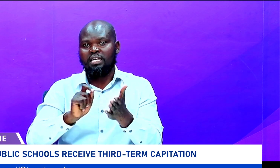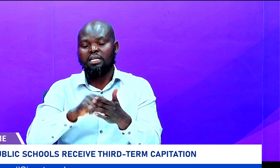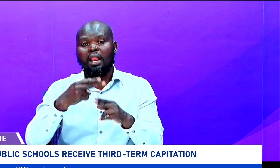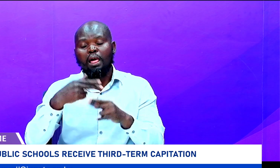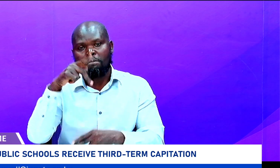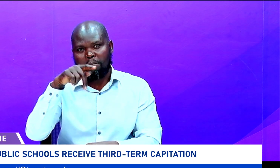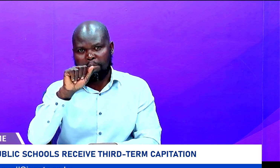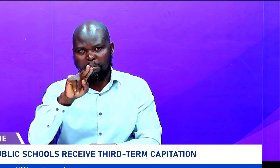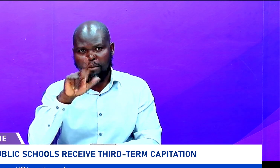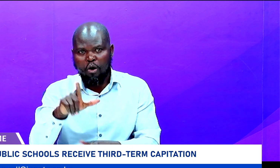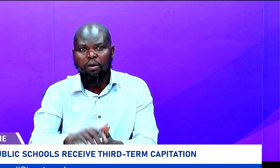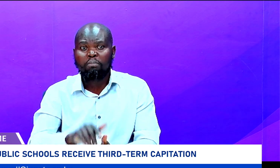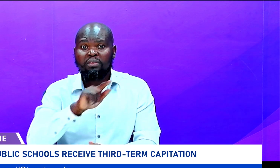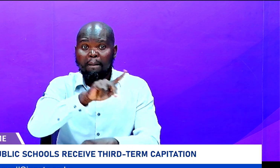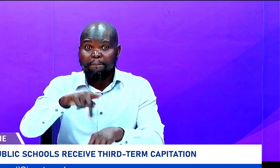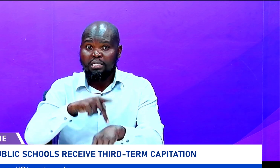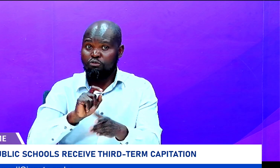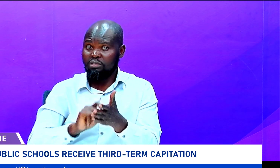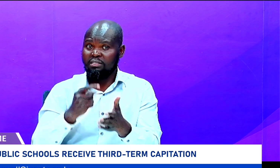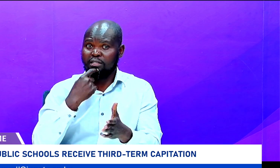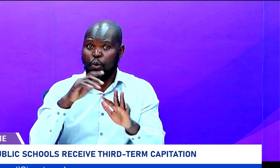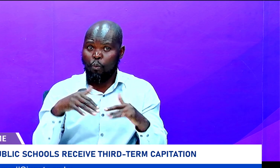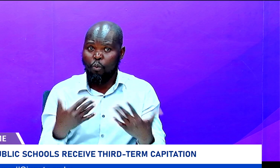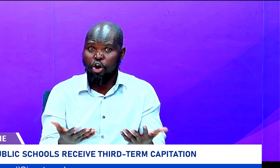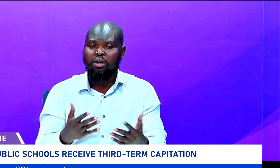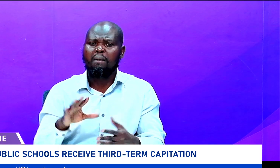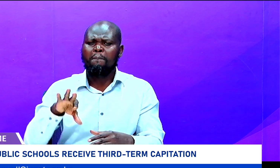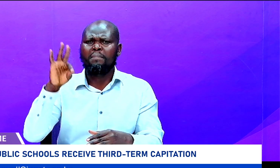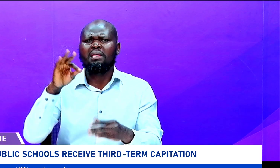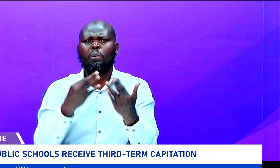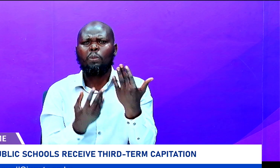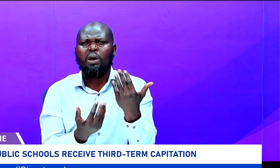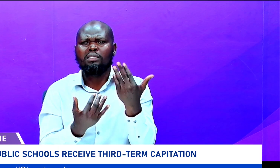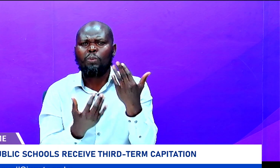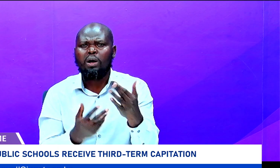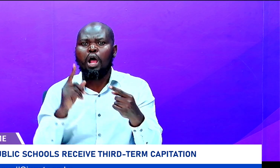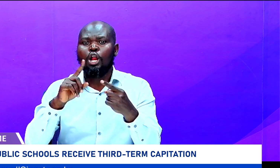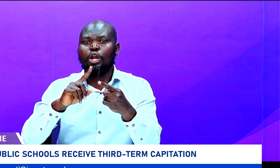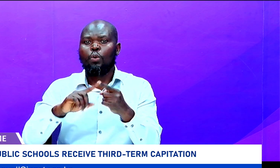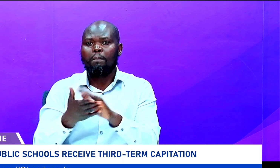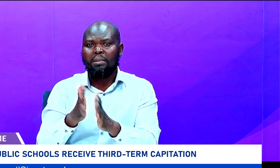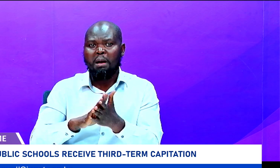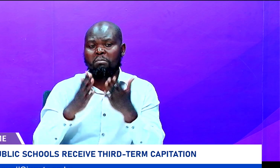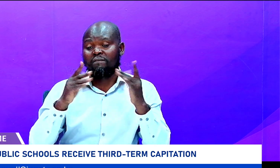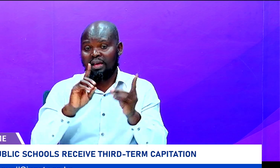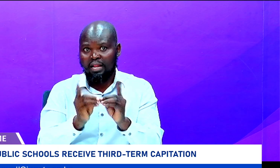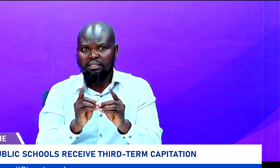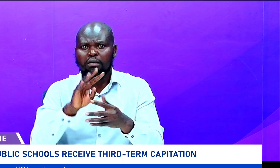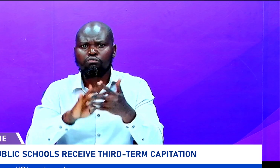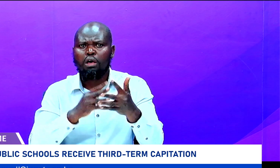Principal Secretary Belio Bitok said the delay is due to incomplete data submission